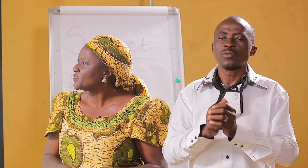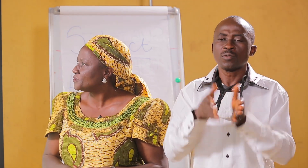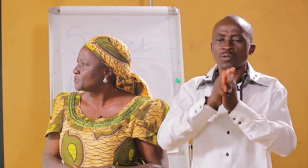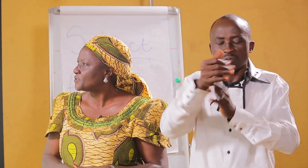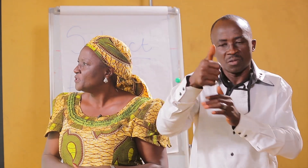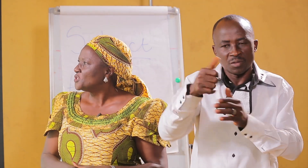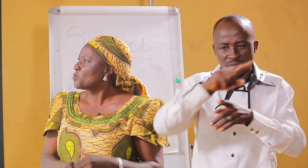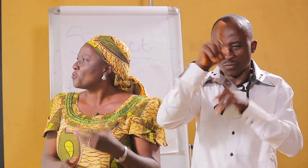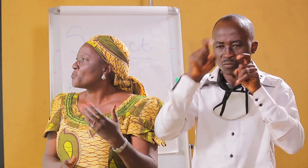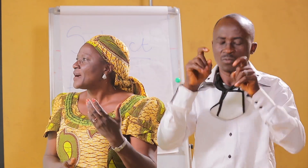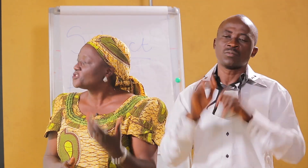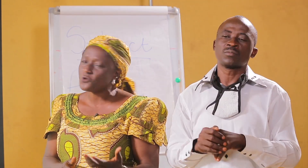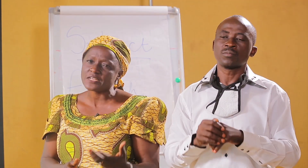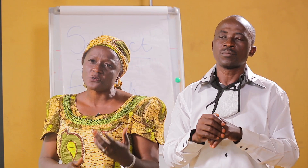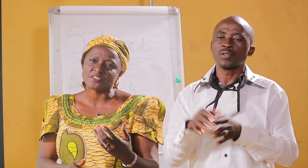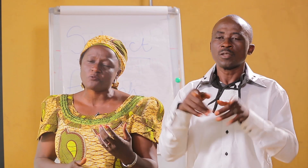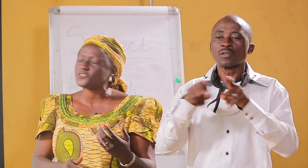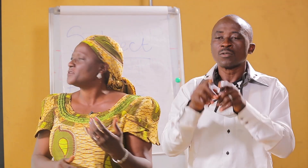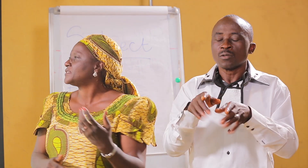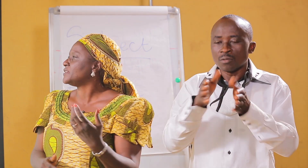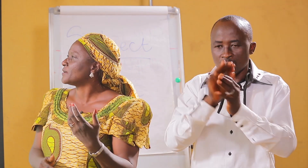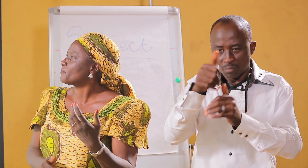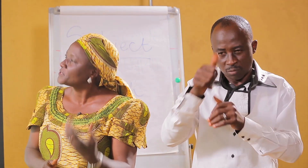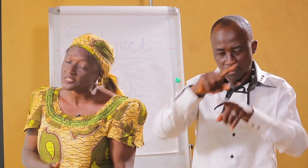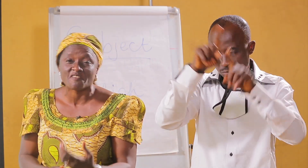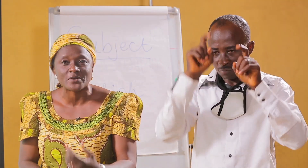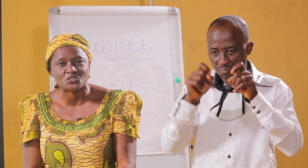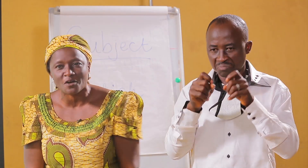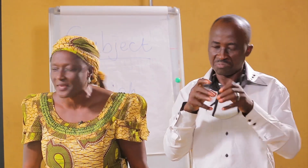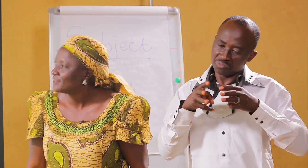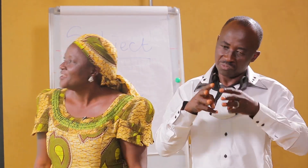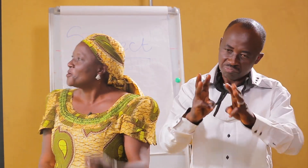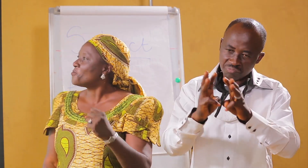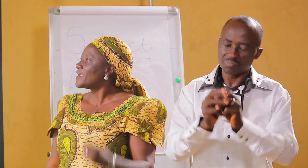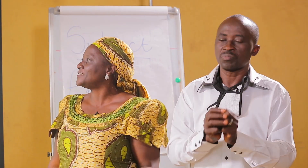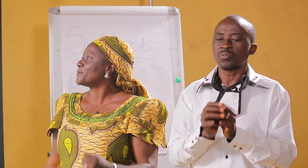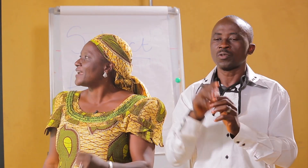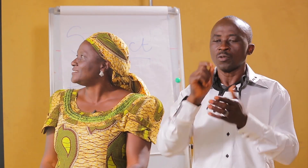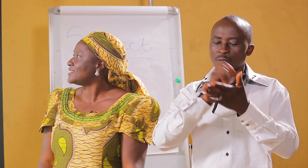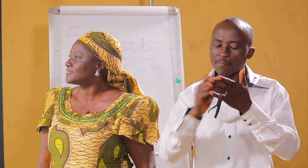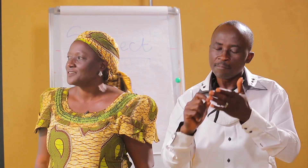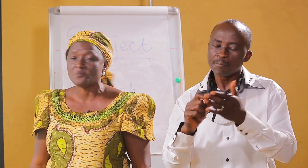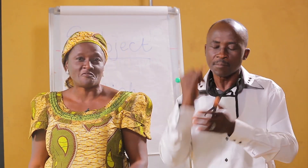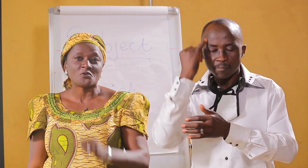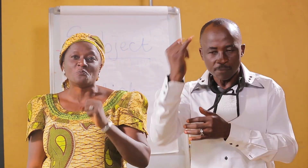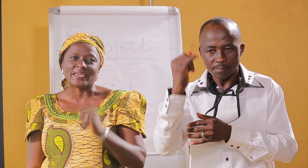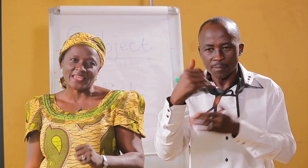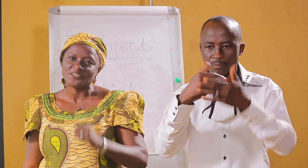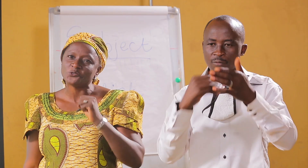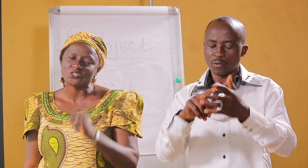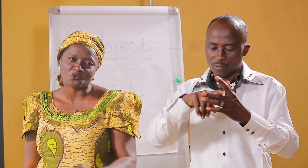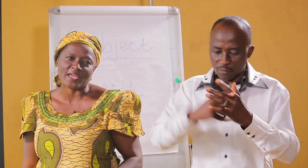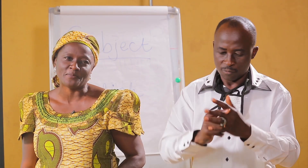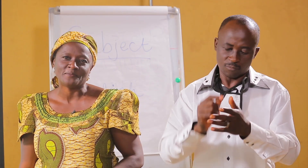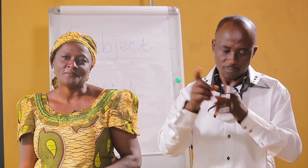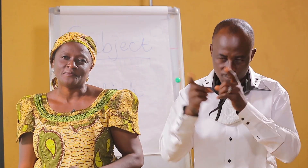yourself questions. So as you ask yourself questions in the process of brainstorming, write down ideas before you begin